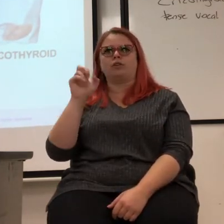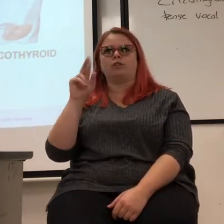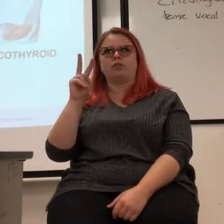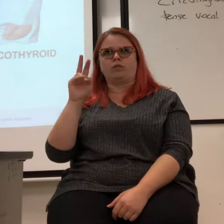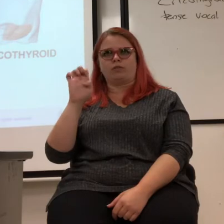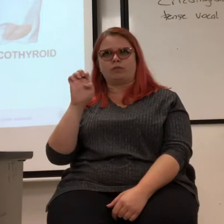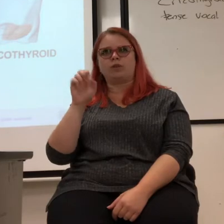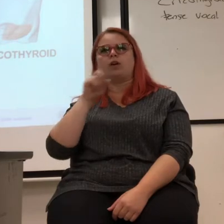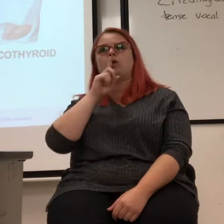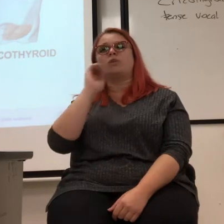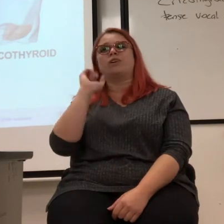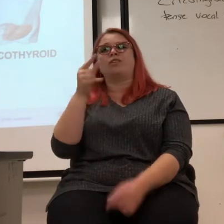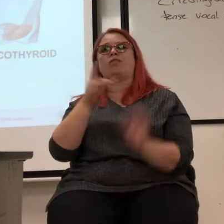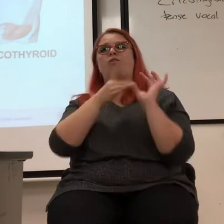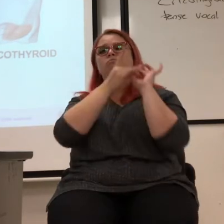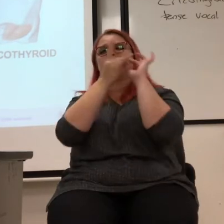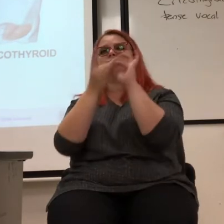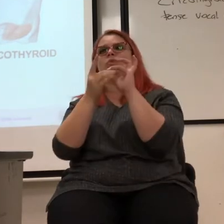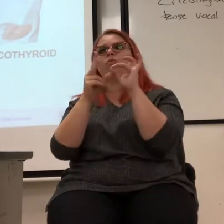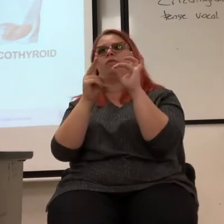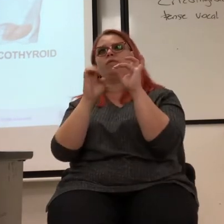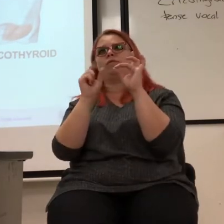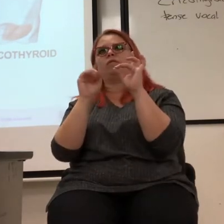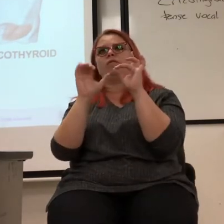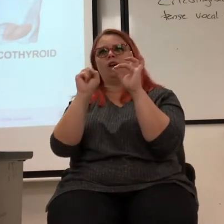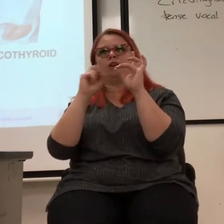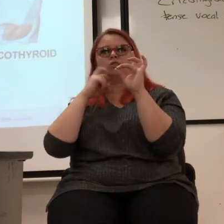vagus nerve. Okay.